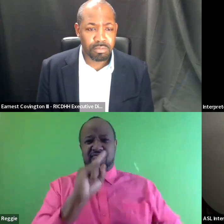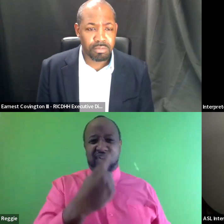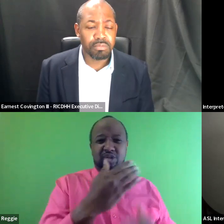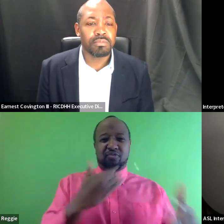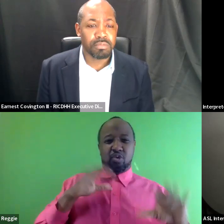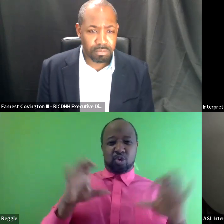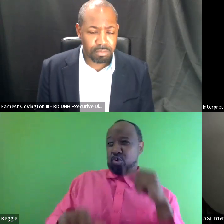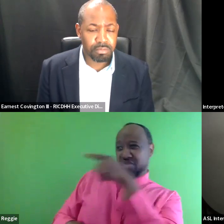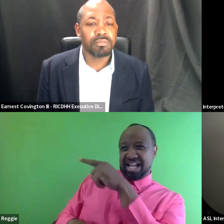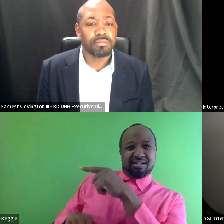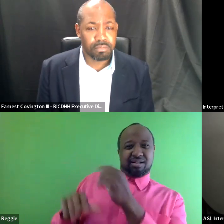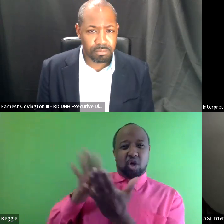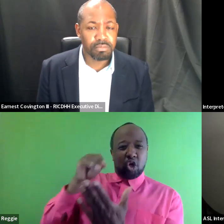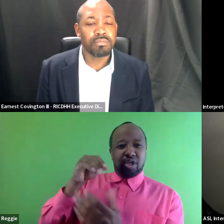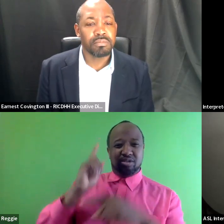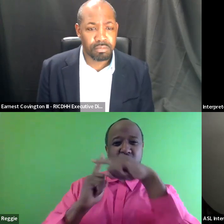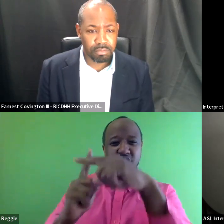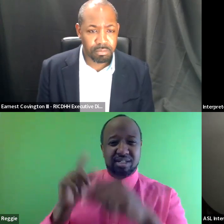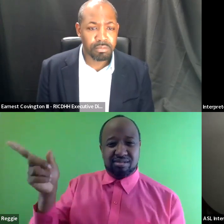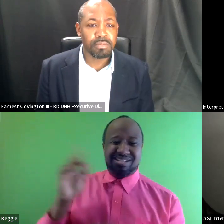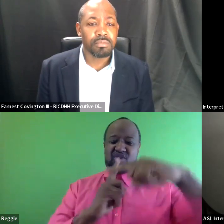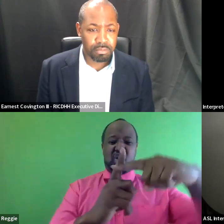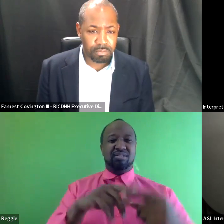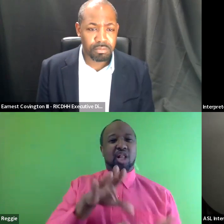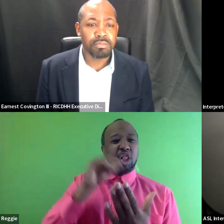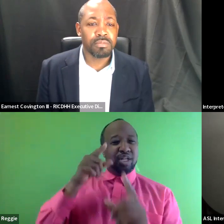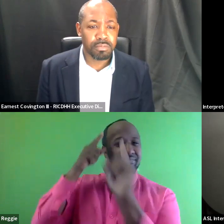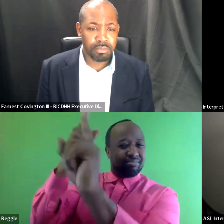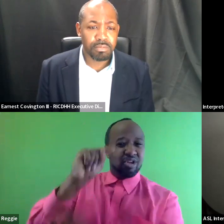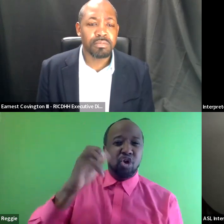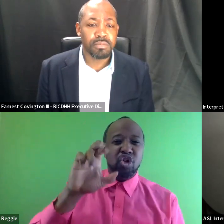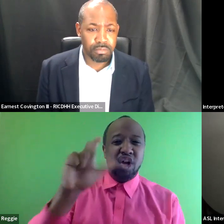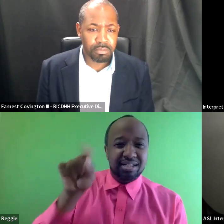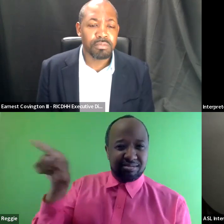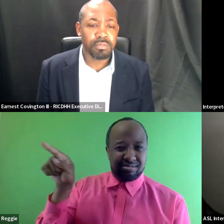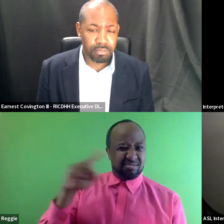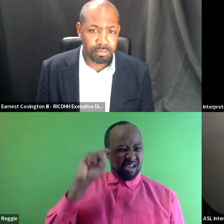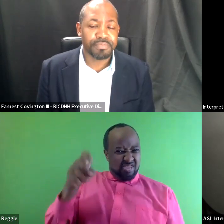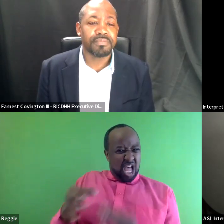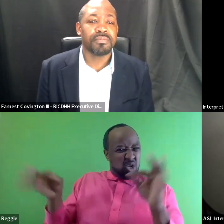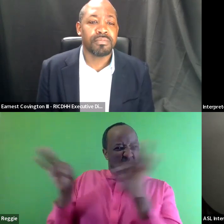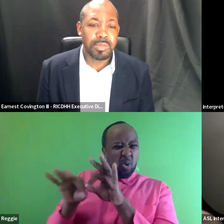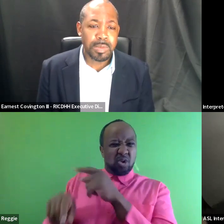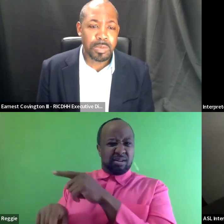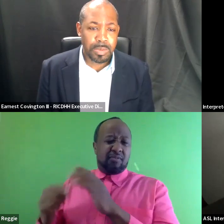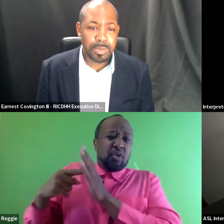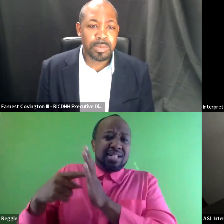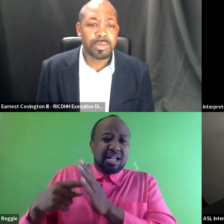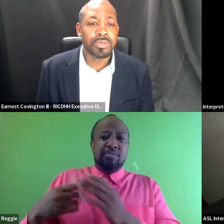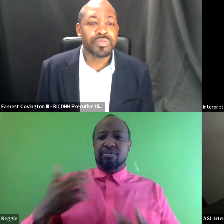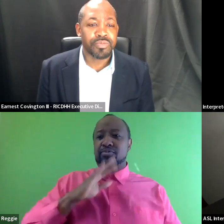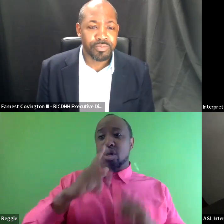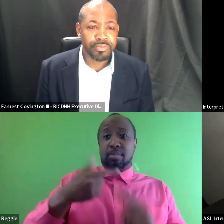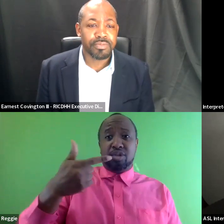me. So we have to make sure they've got a solid foundation before we go to these higher level